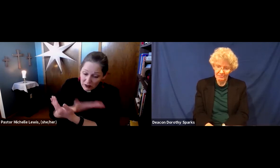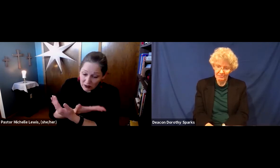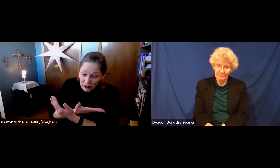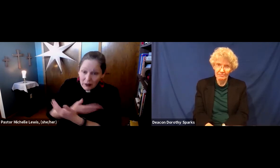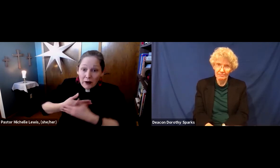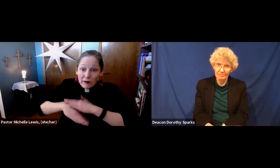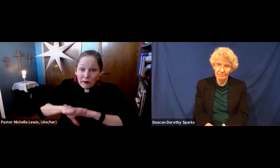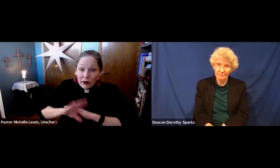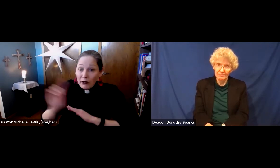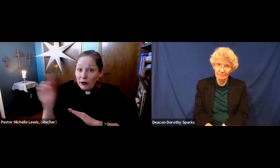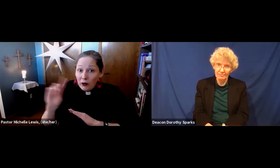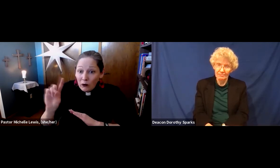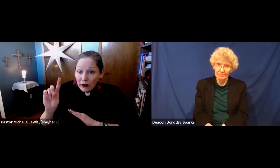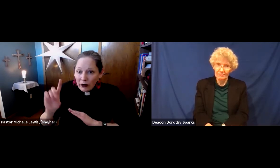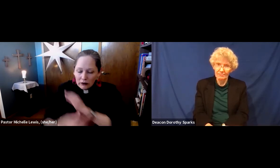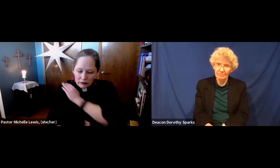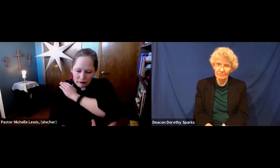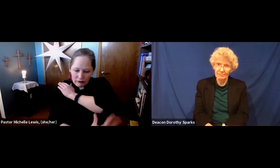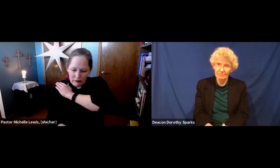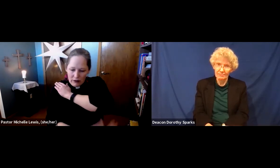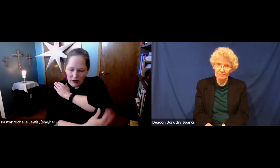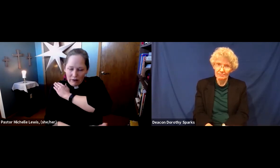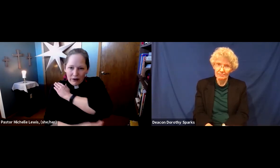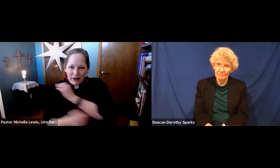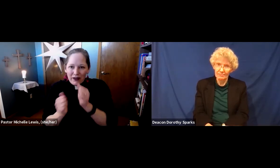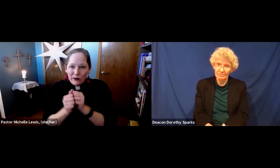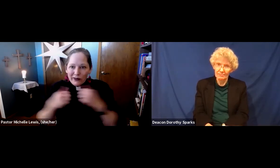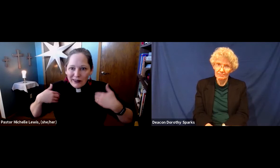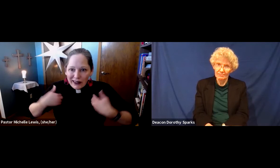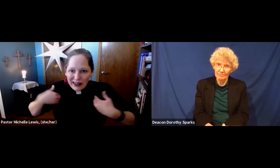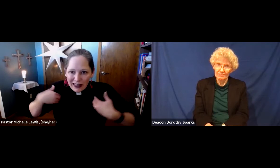Your son was born in poverty with animals nearby.